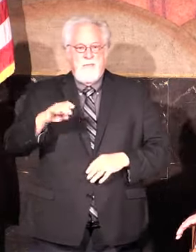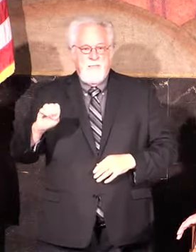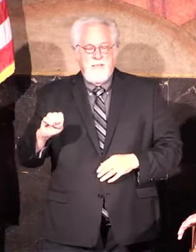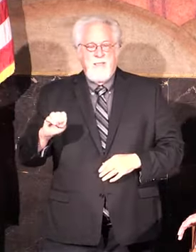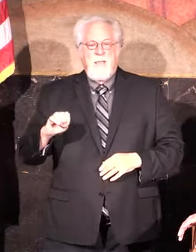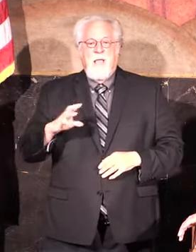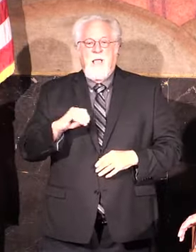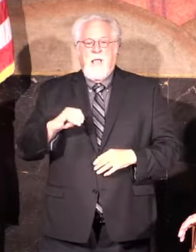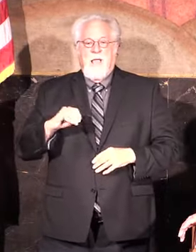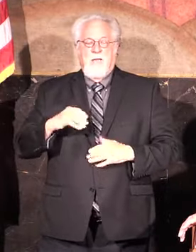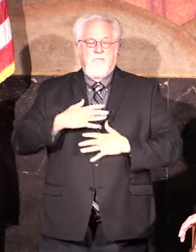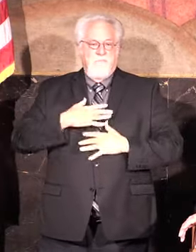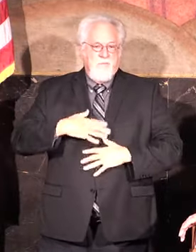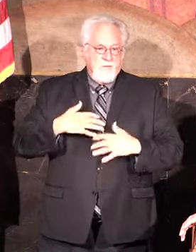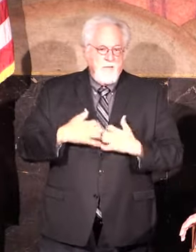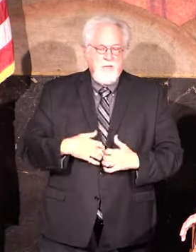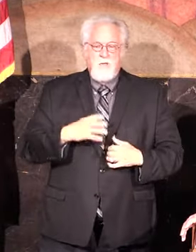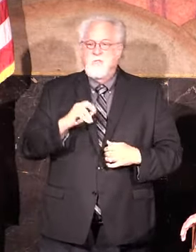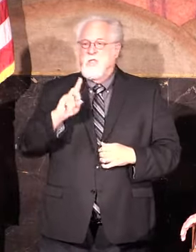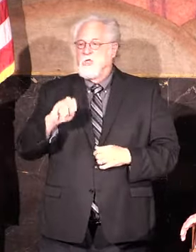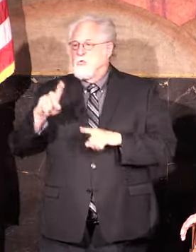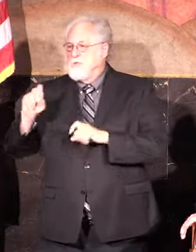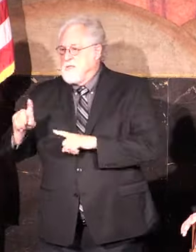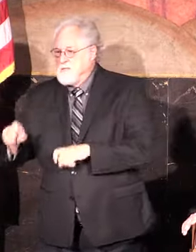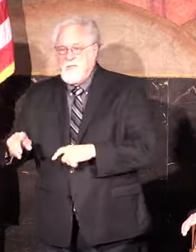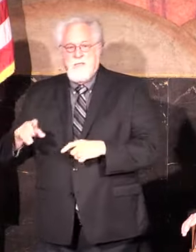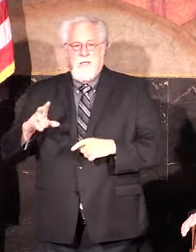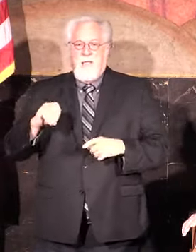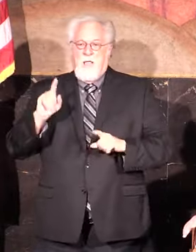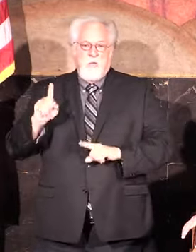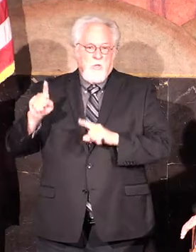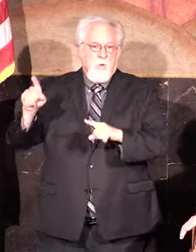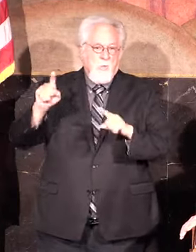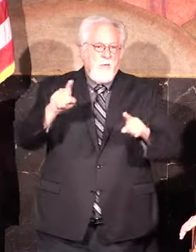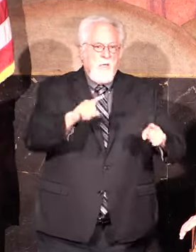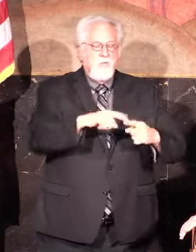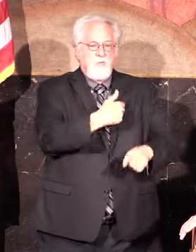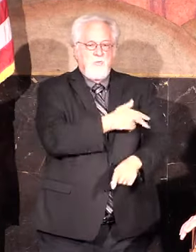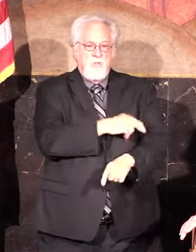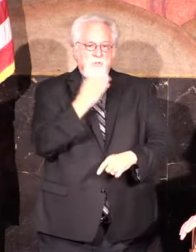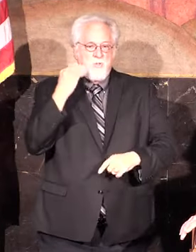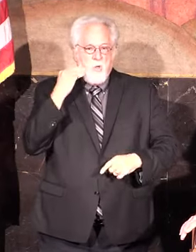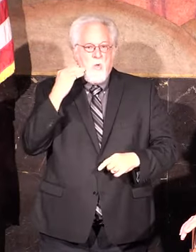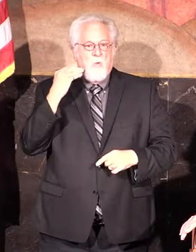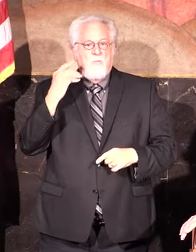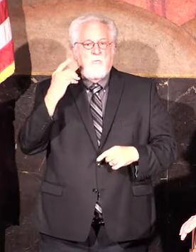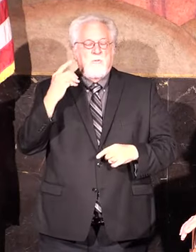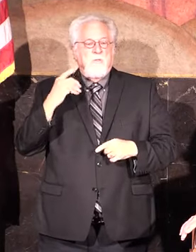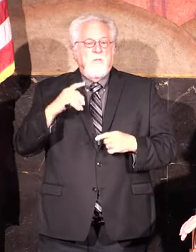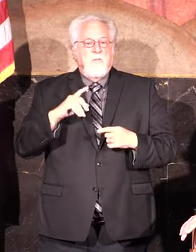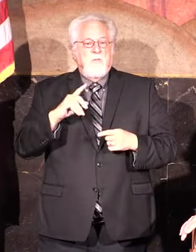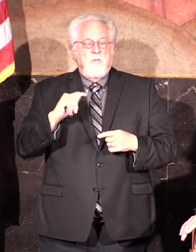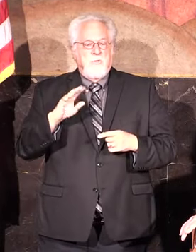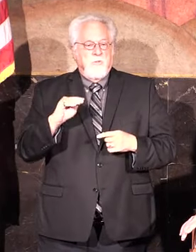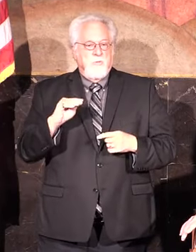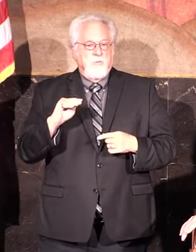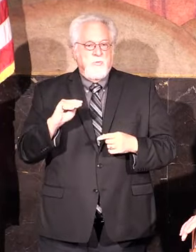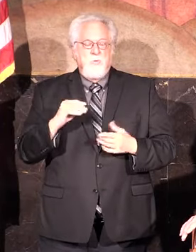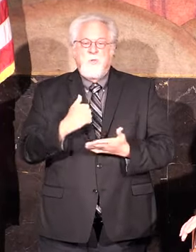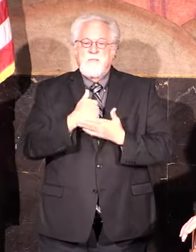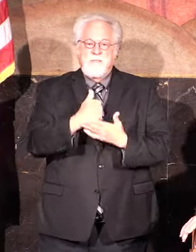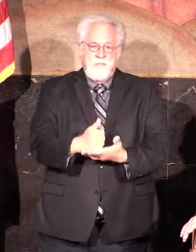and ventilators and doing testing, going out to nursing homes as part of strike teams,